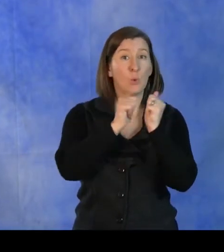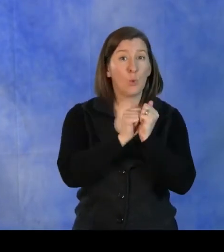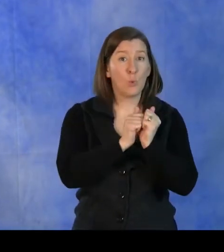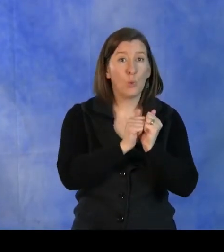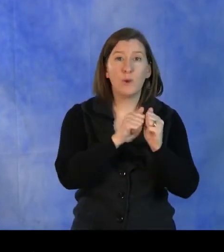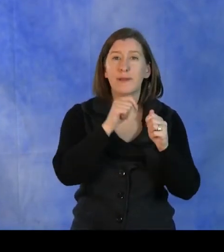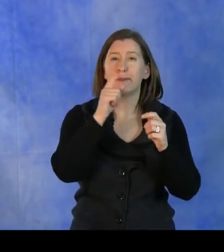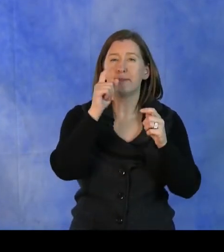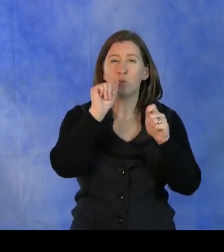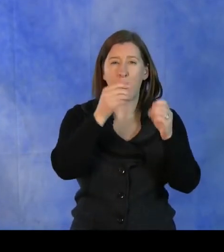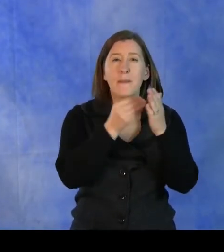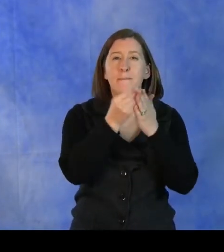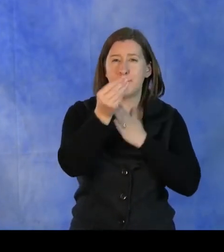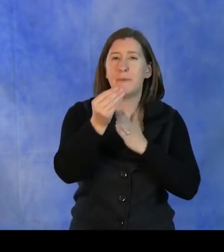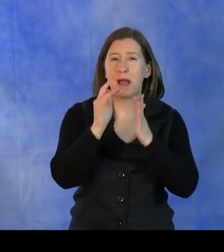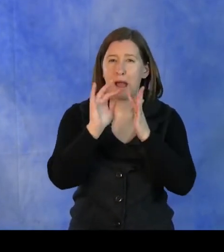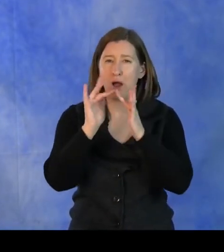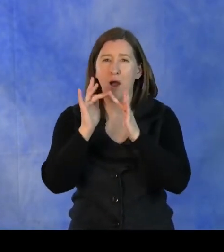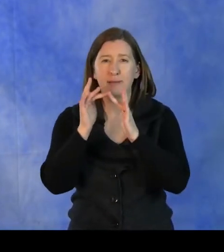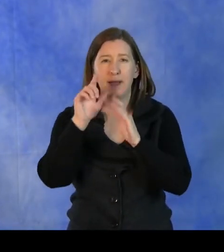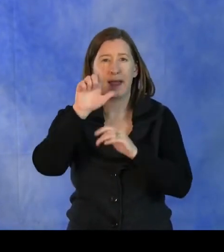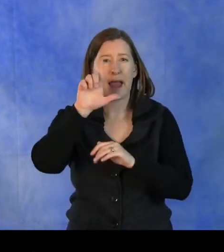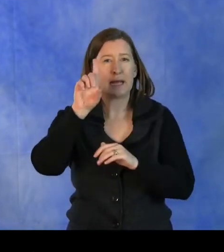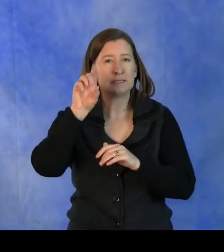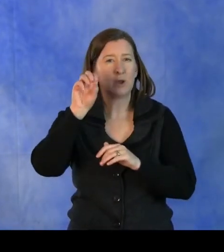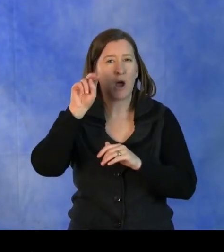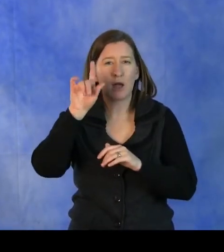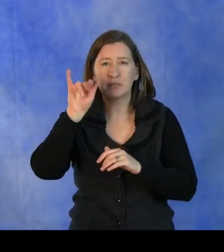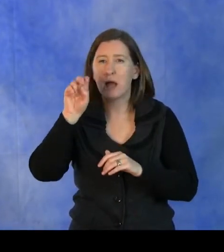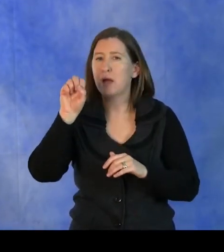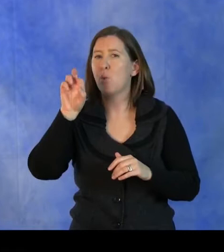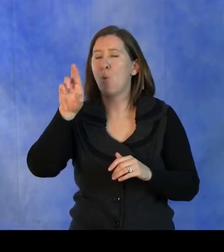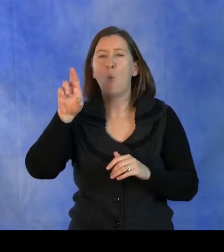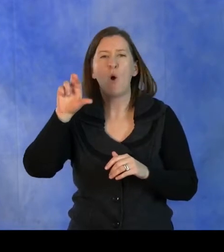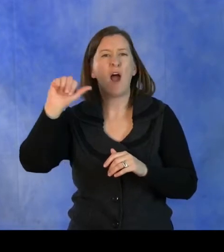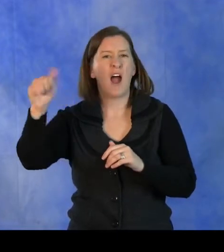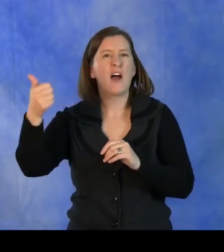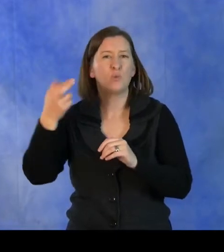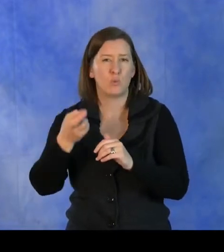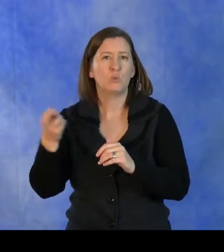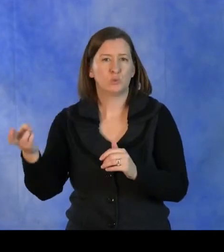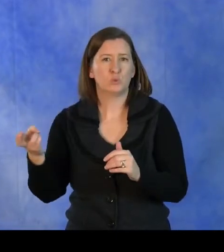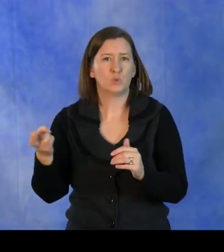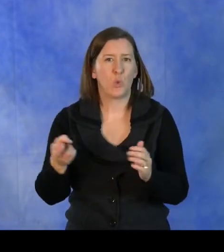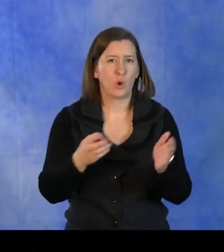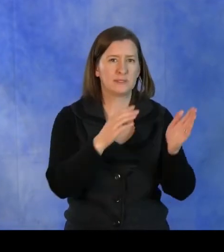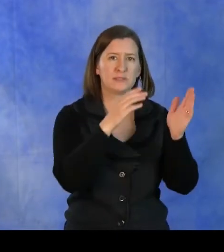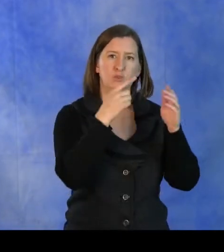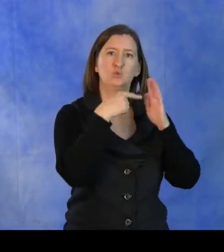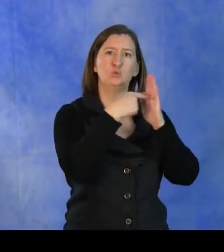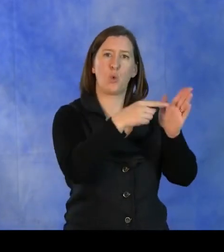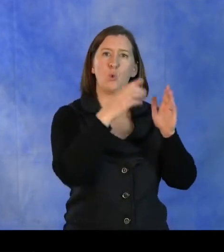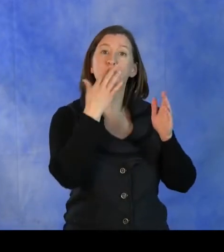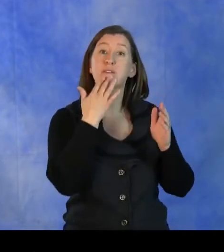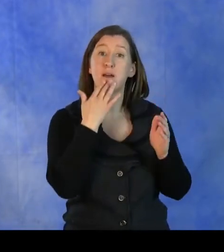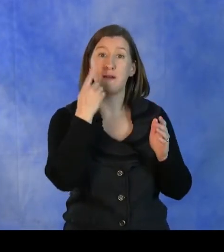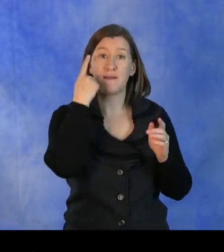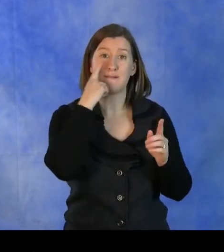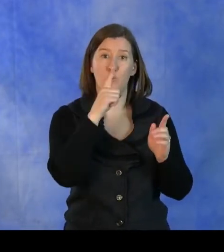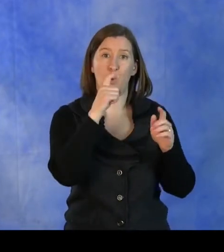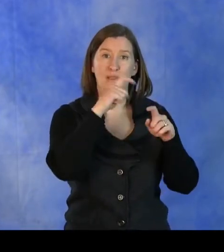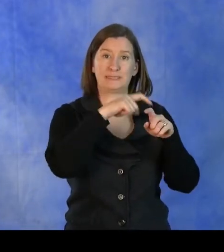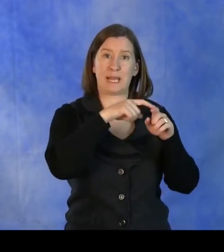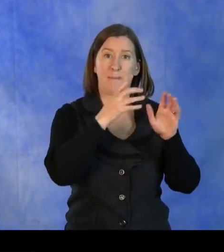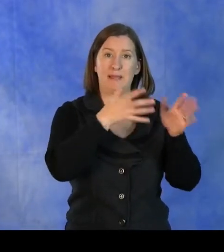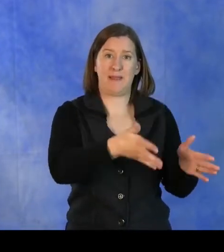You can have it high tech, buy an online timeline or other resource that you can use